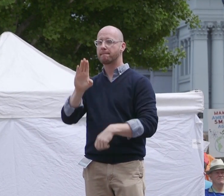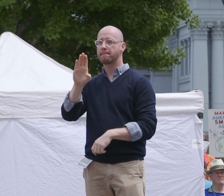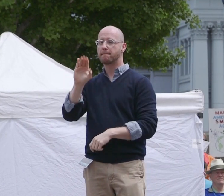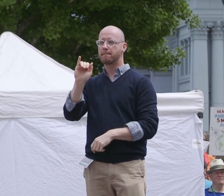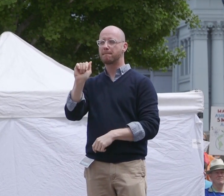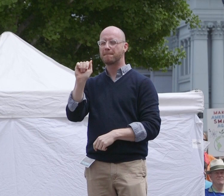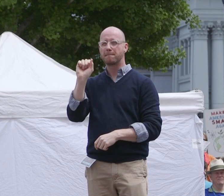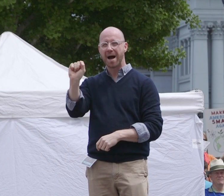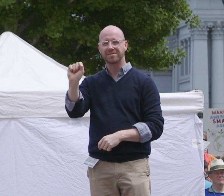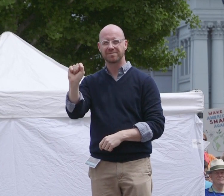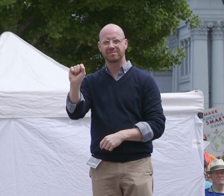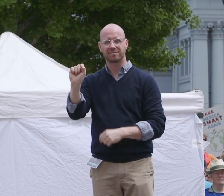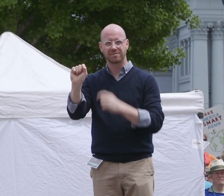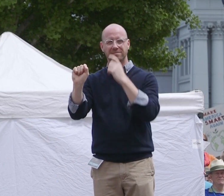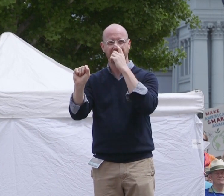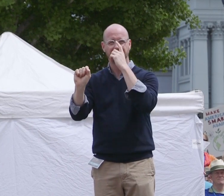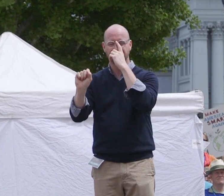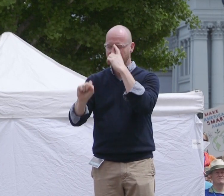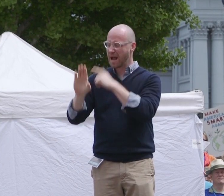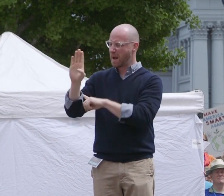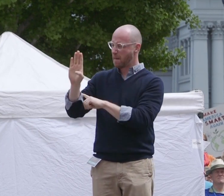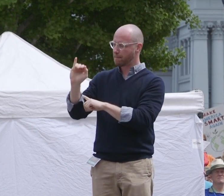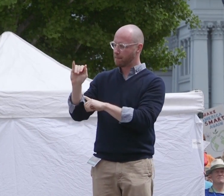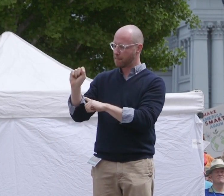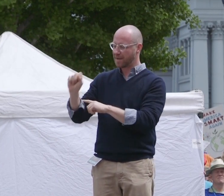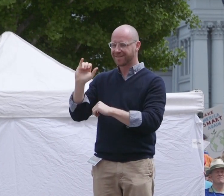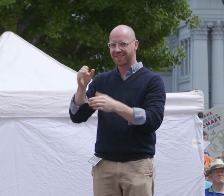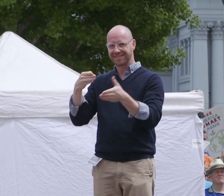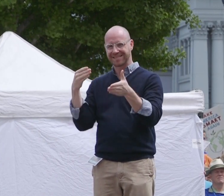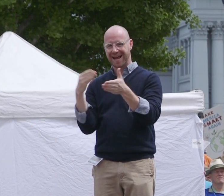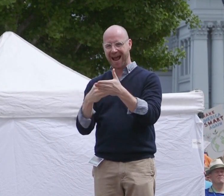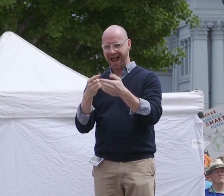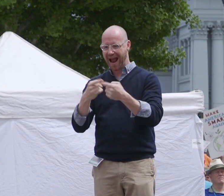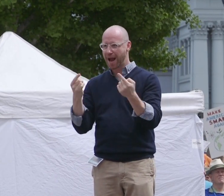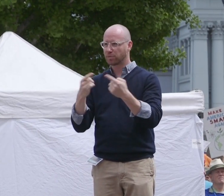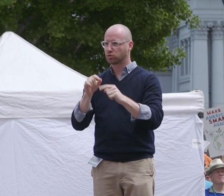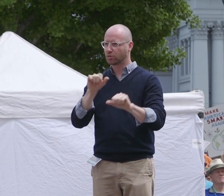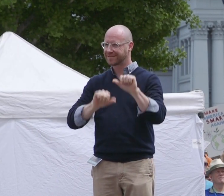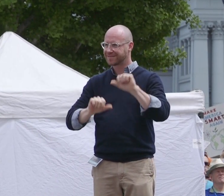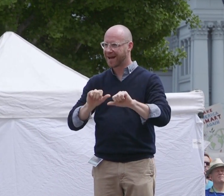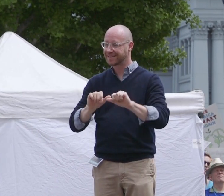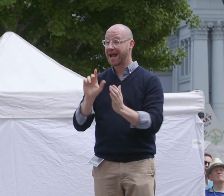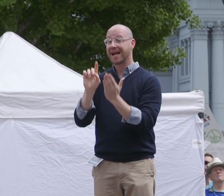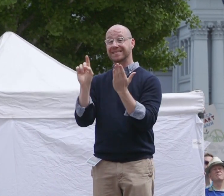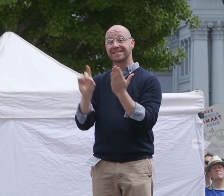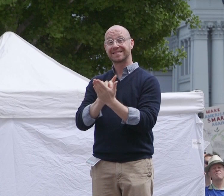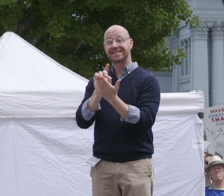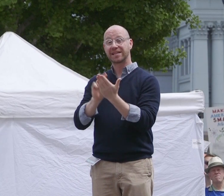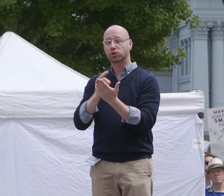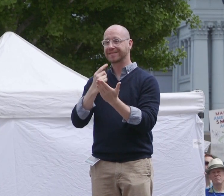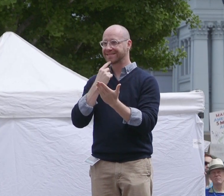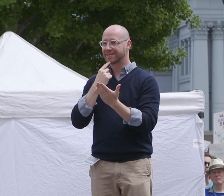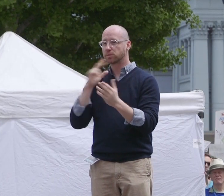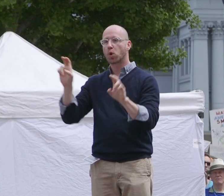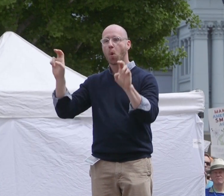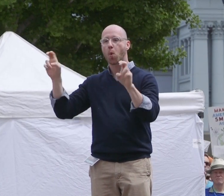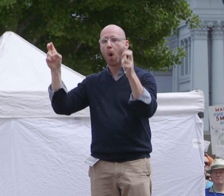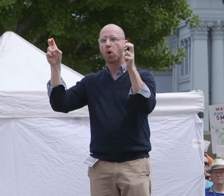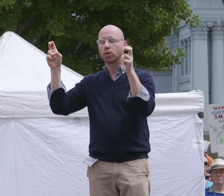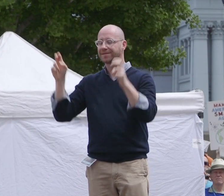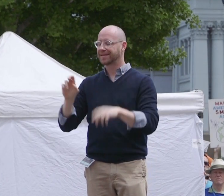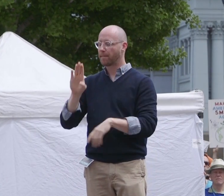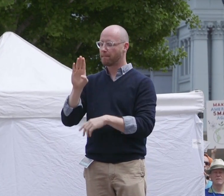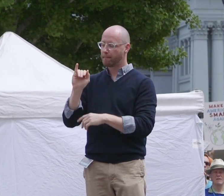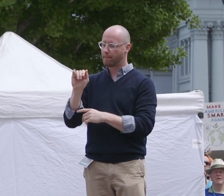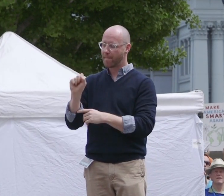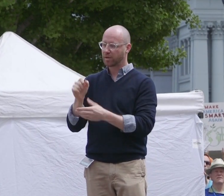Bias is the enemy of science. My dictionary says that bias, quote, implies an unreasoned